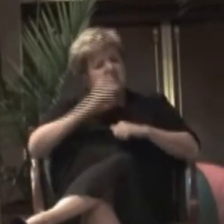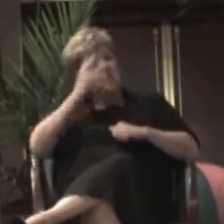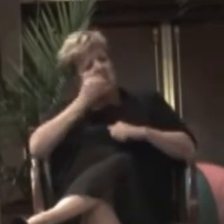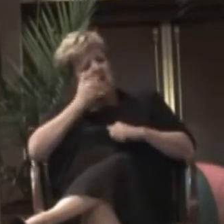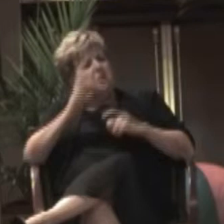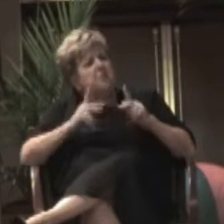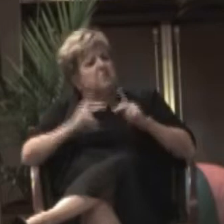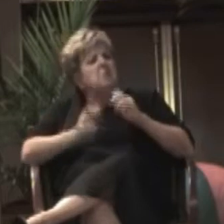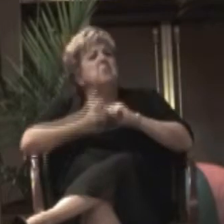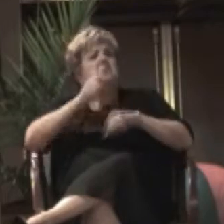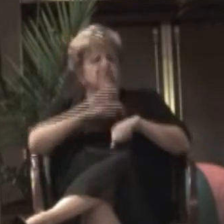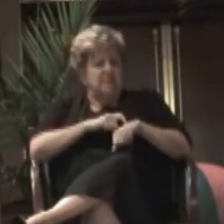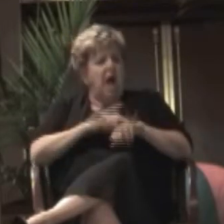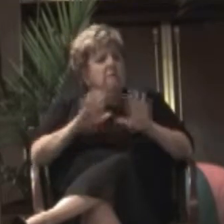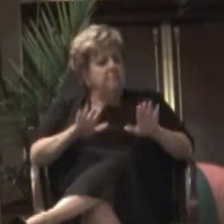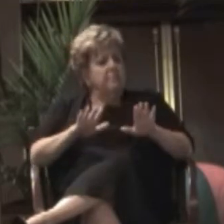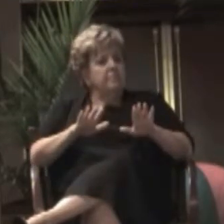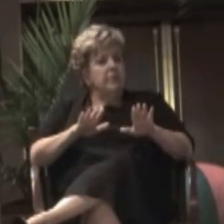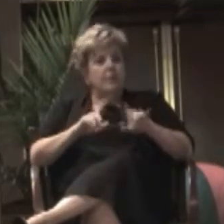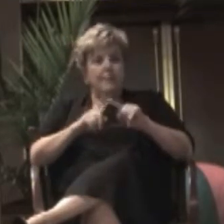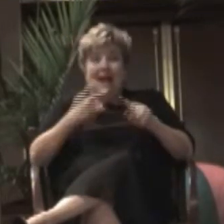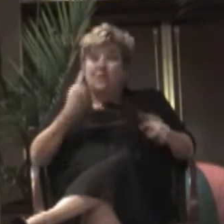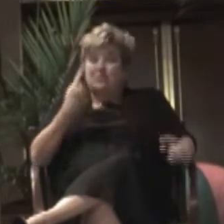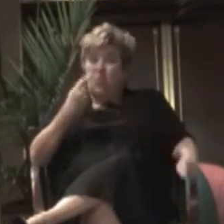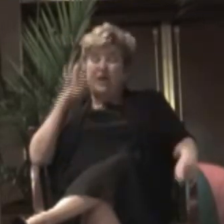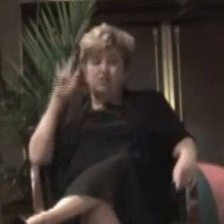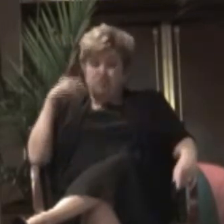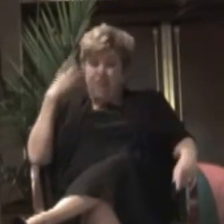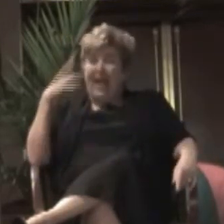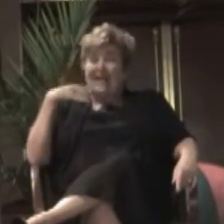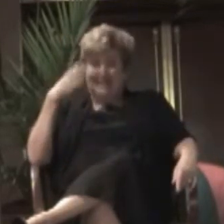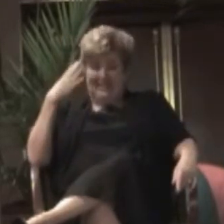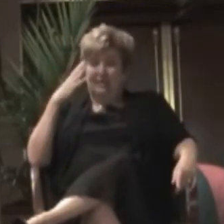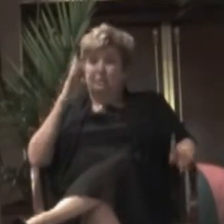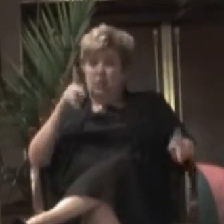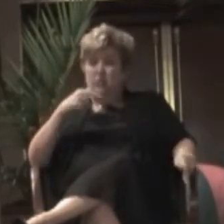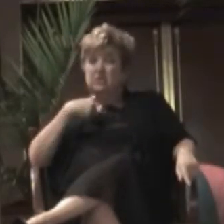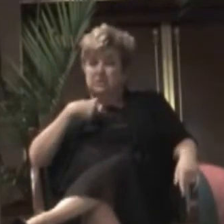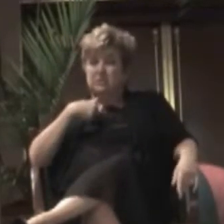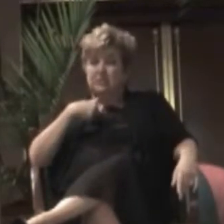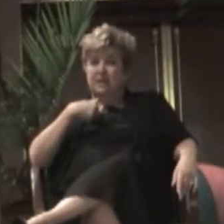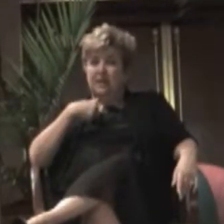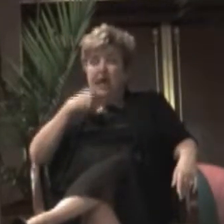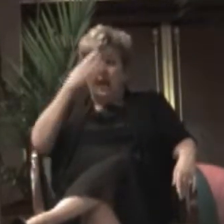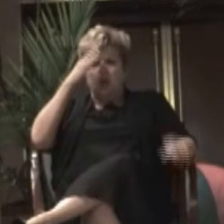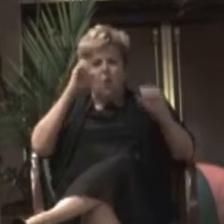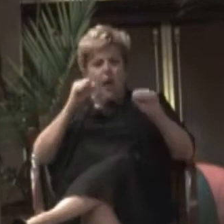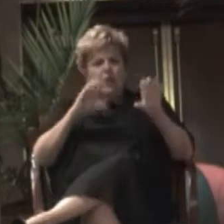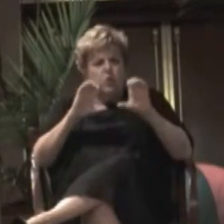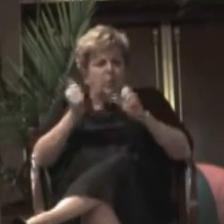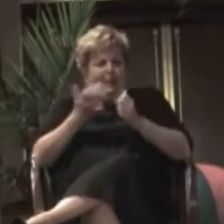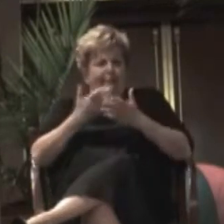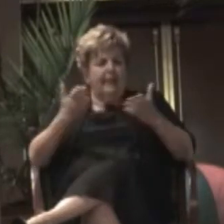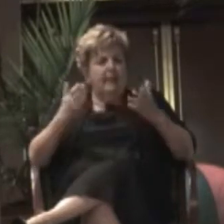really was wild and crazy and reckless, and I knew I was capable of anything. But I never believed I would ever do